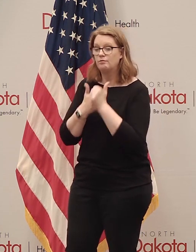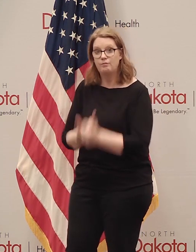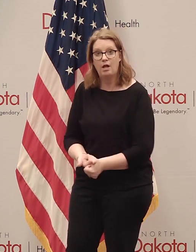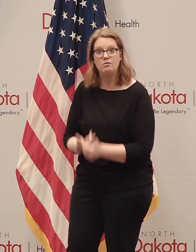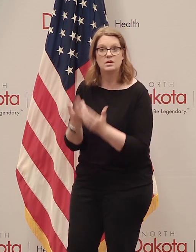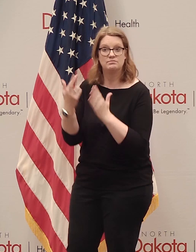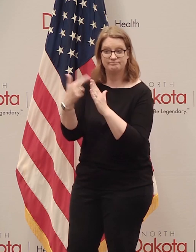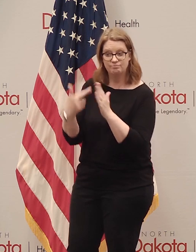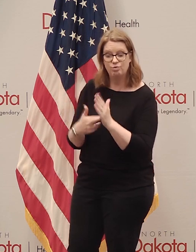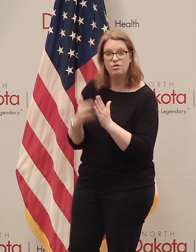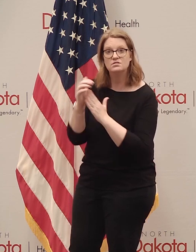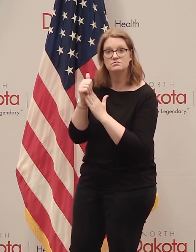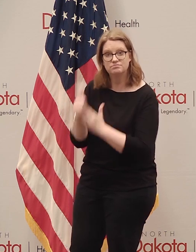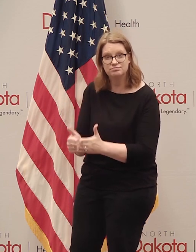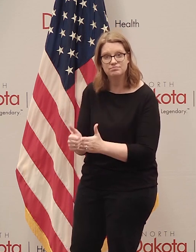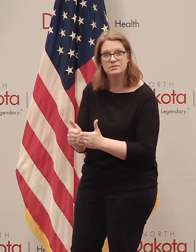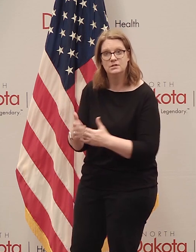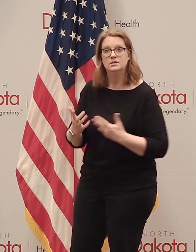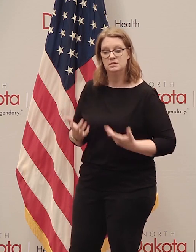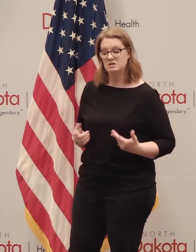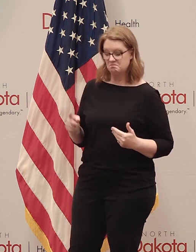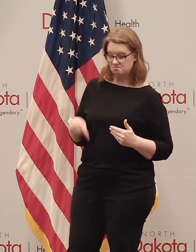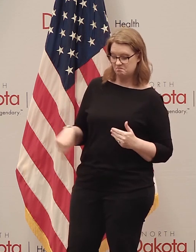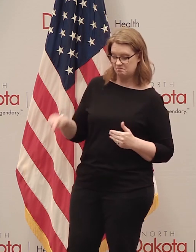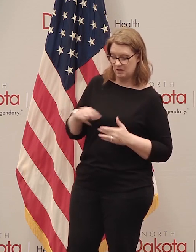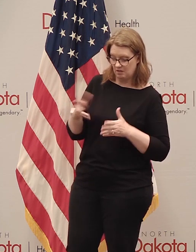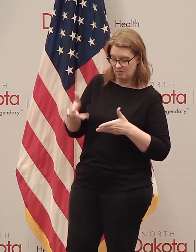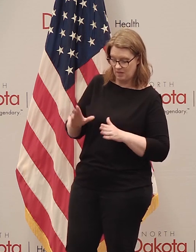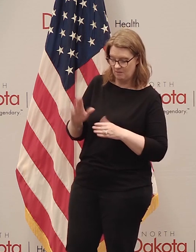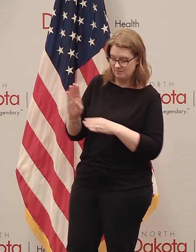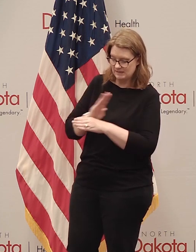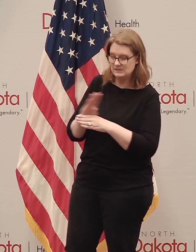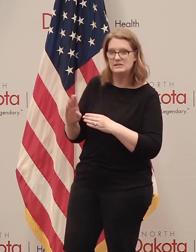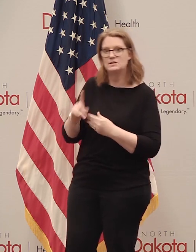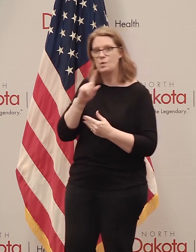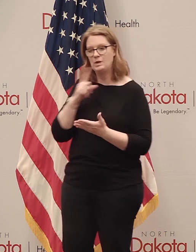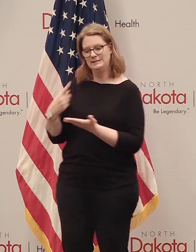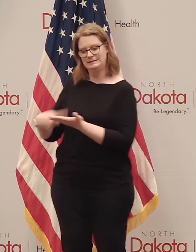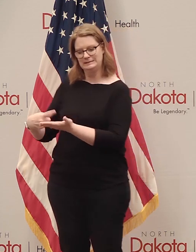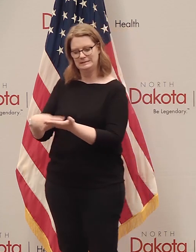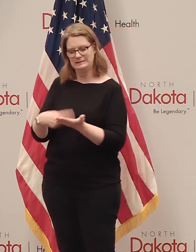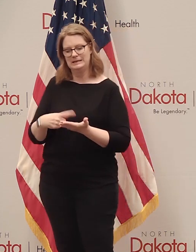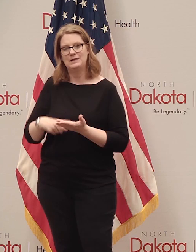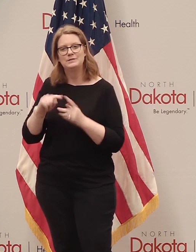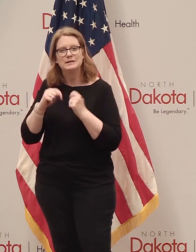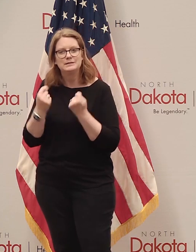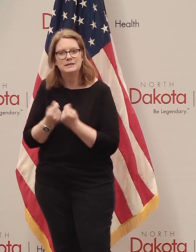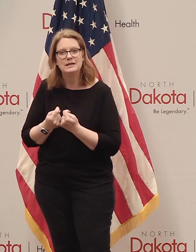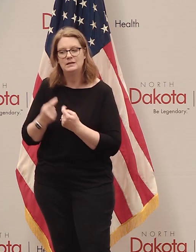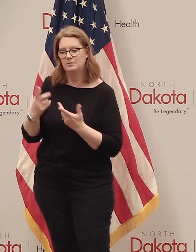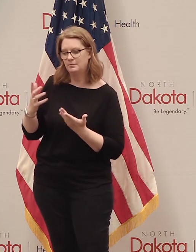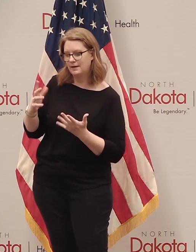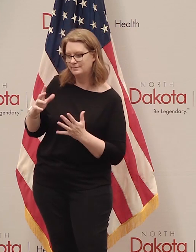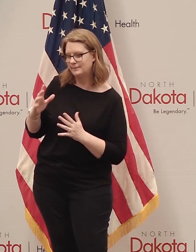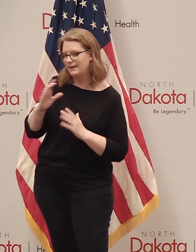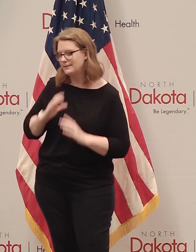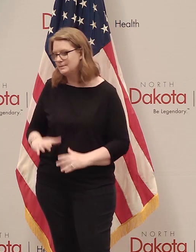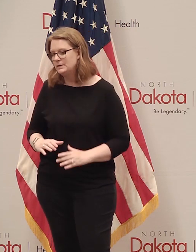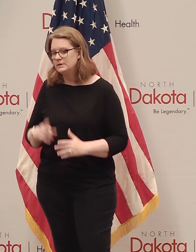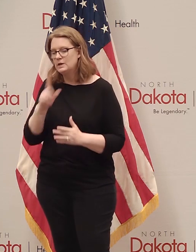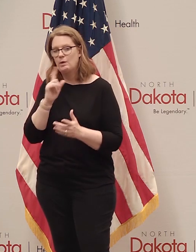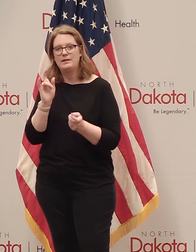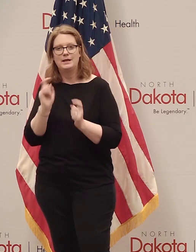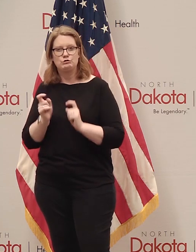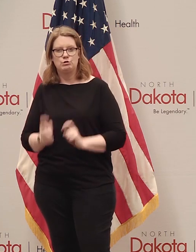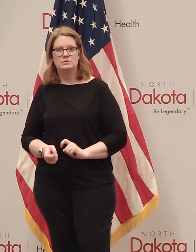and this change will allow businesses to continue to consult with their team members and their customers and their industry groups to adjust their practices